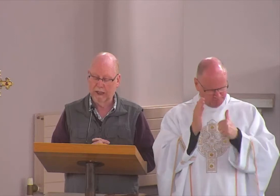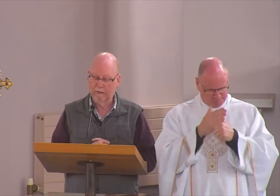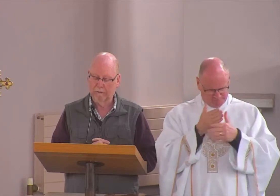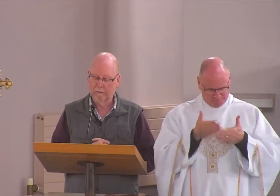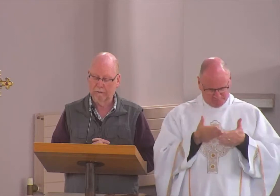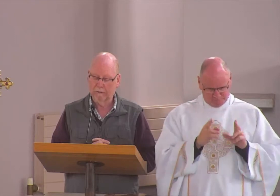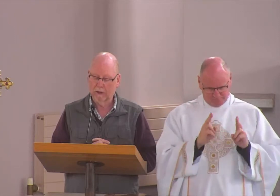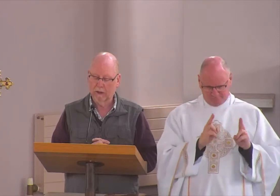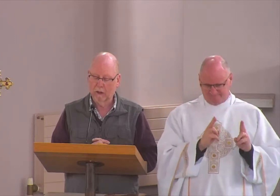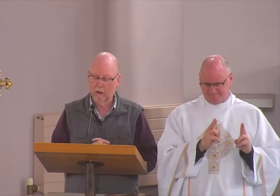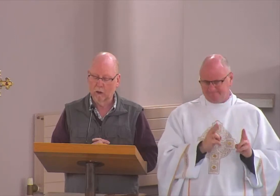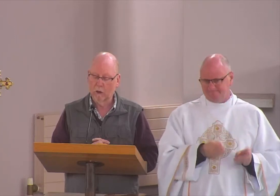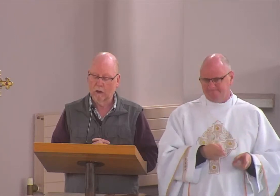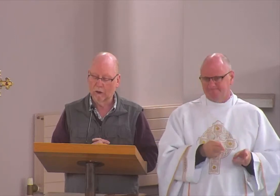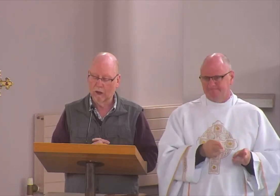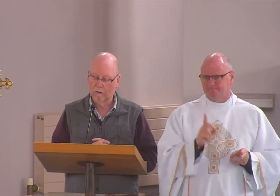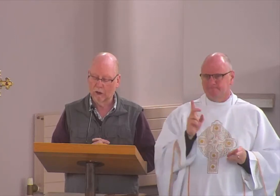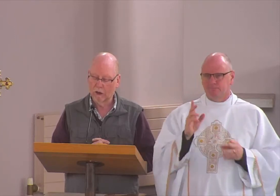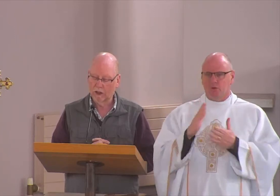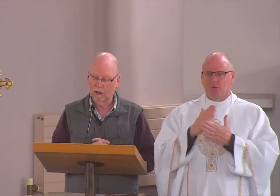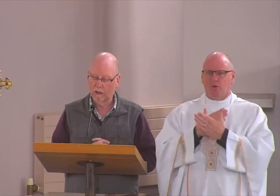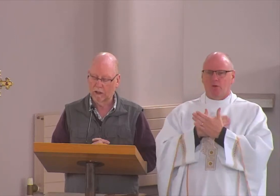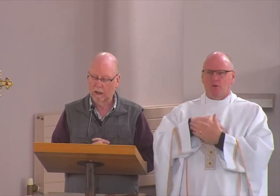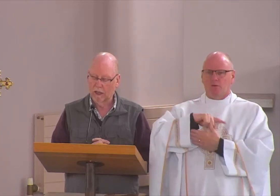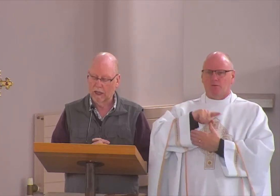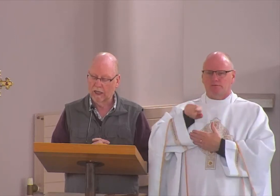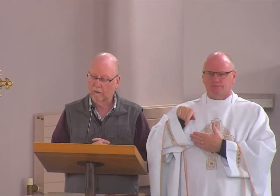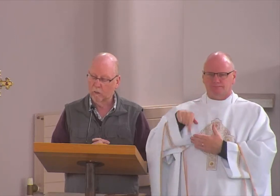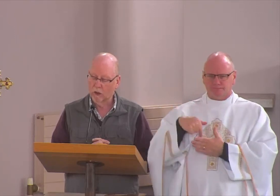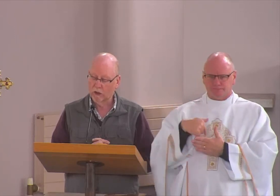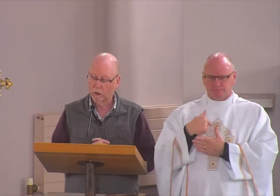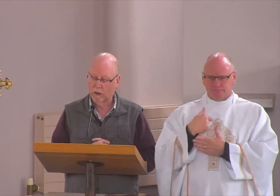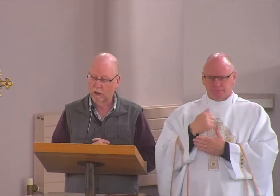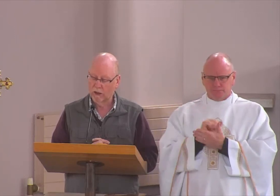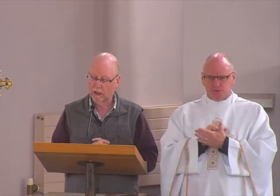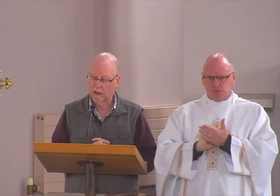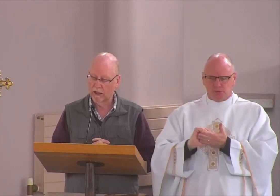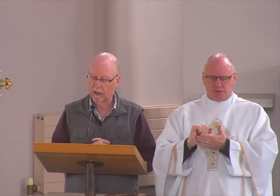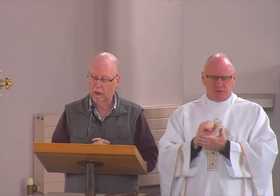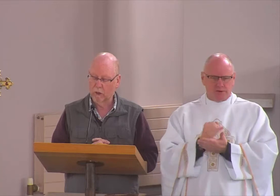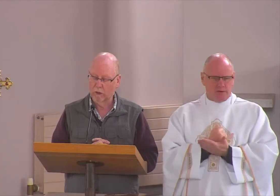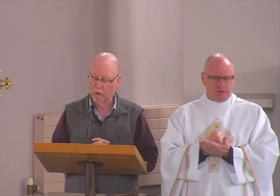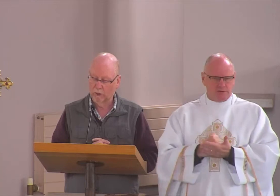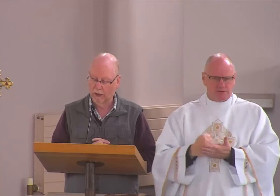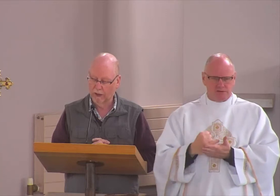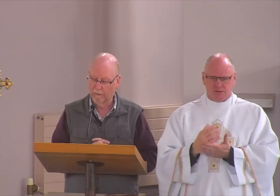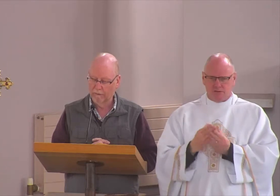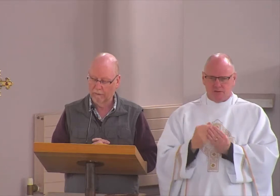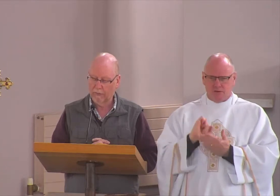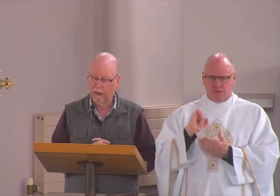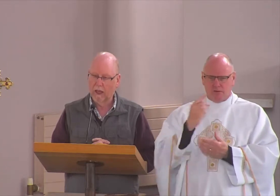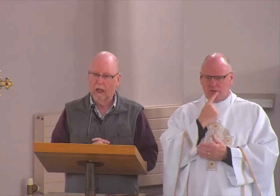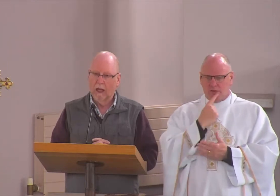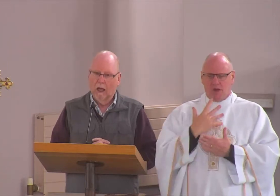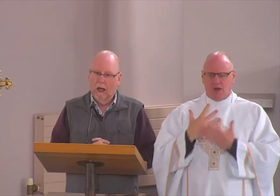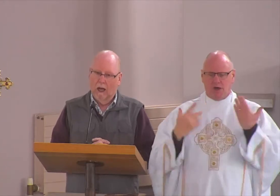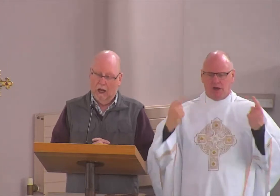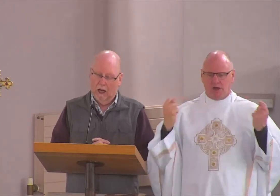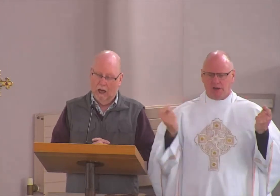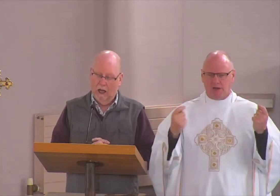dead. You have loved us and have washed away our sins with your blood.